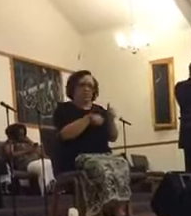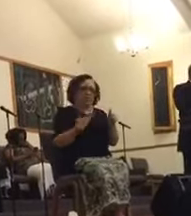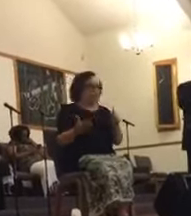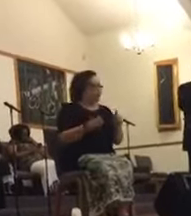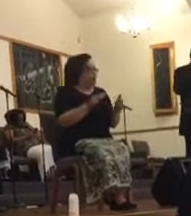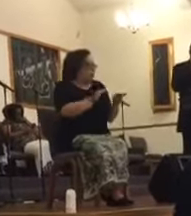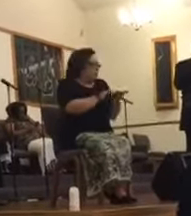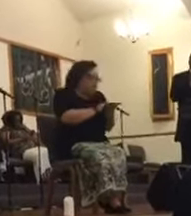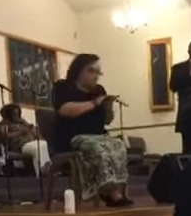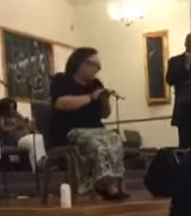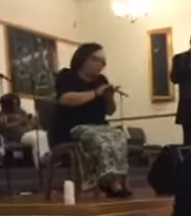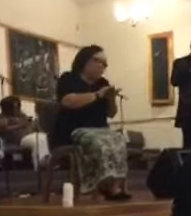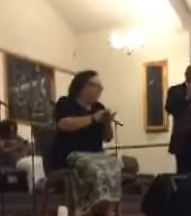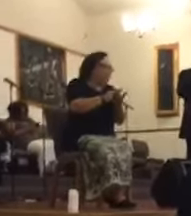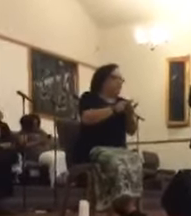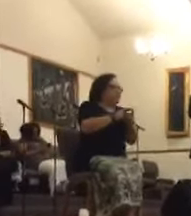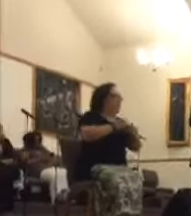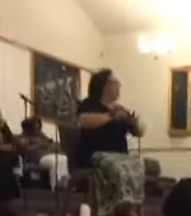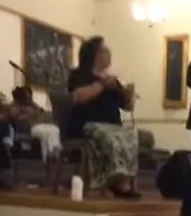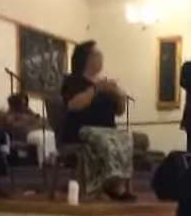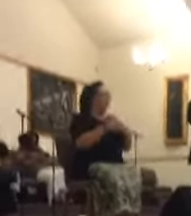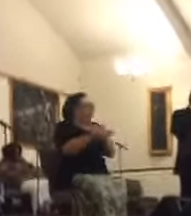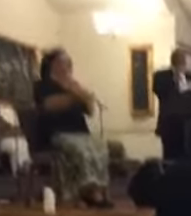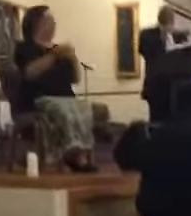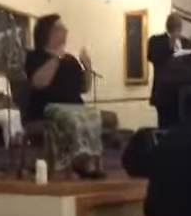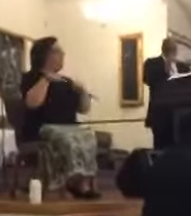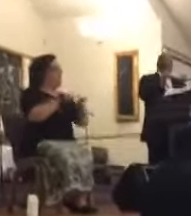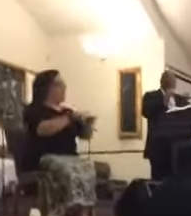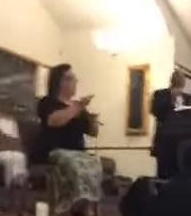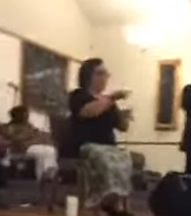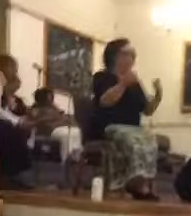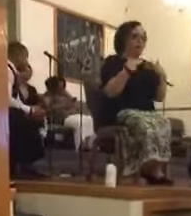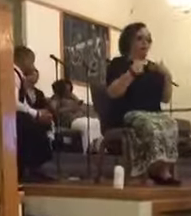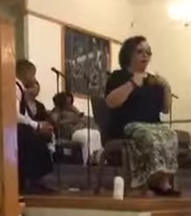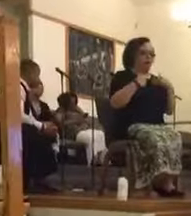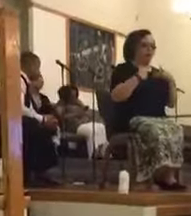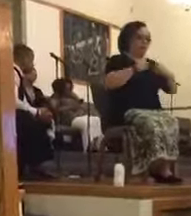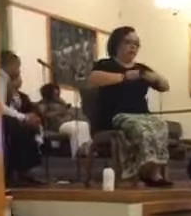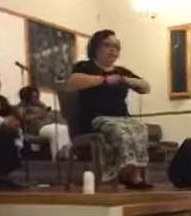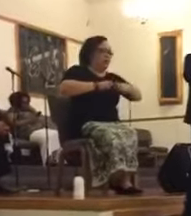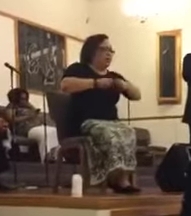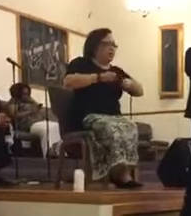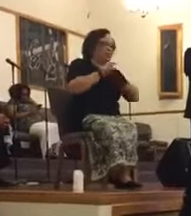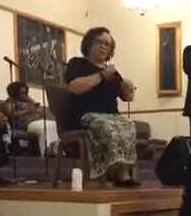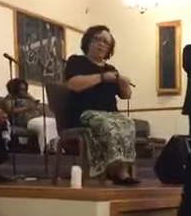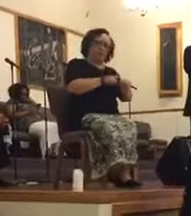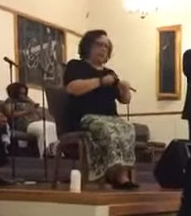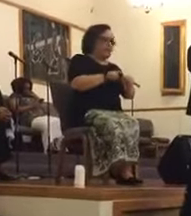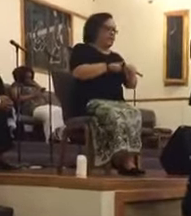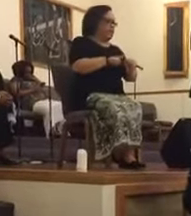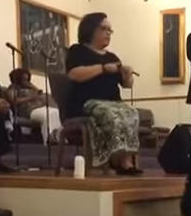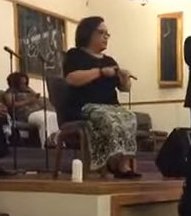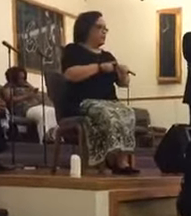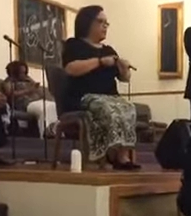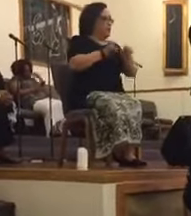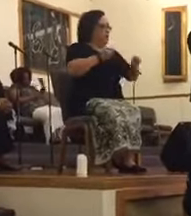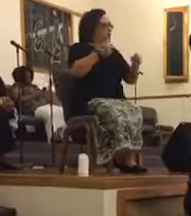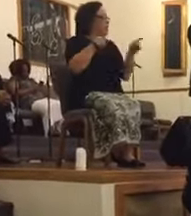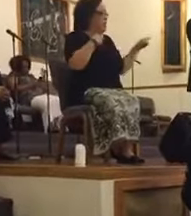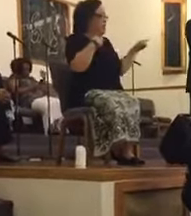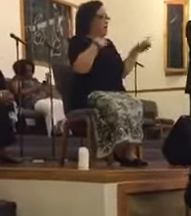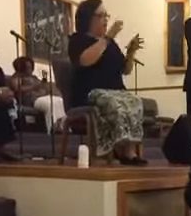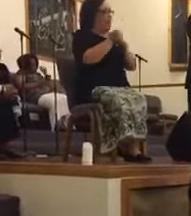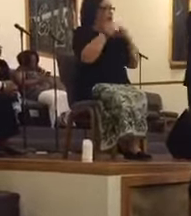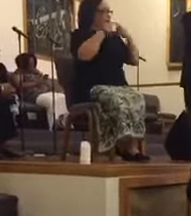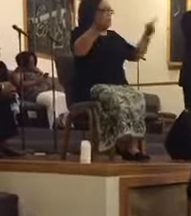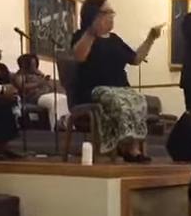going to have some bumps in the road. You're going to have some violent experiences. Can I get a witness? Tell somebody we